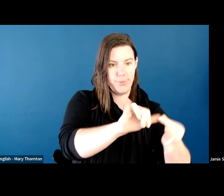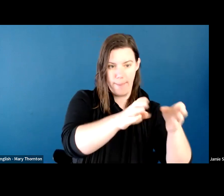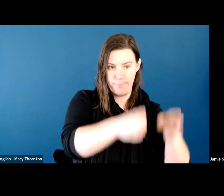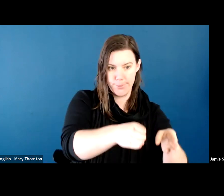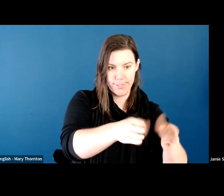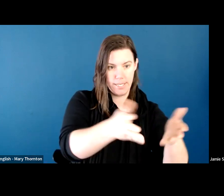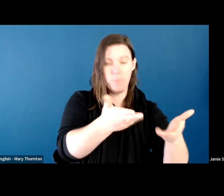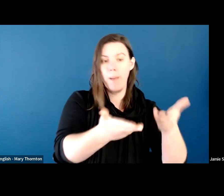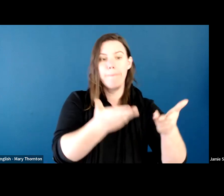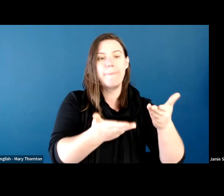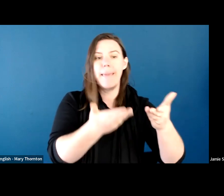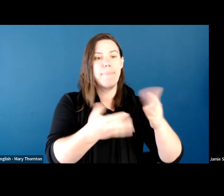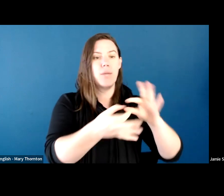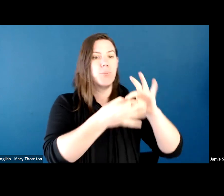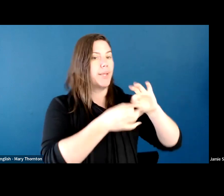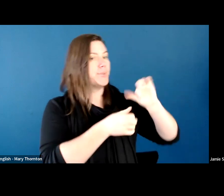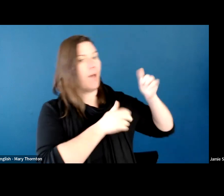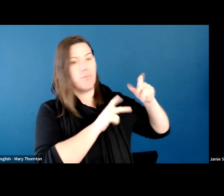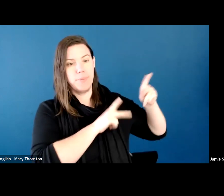be related to other people in that situation.